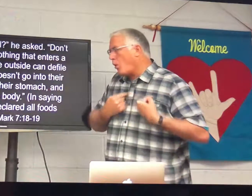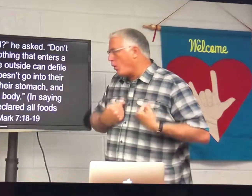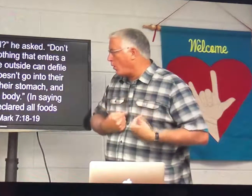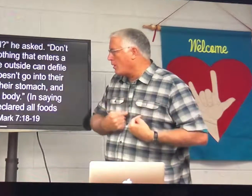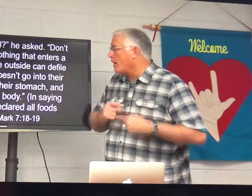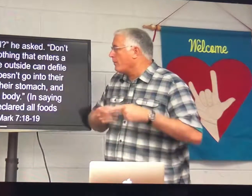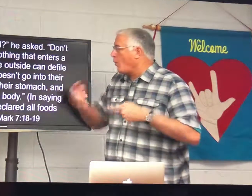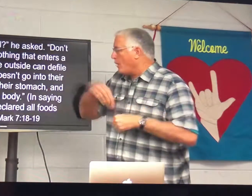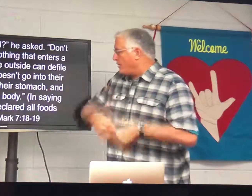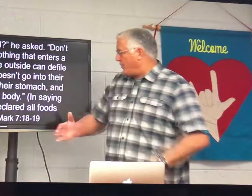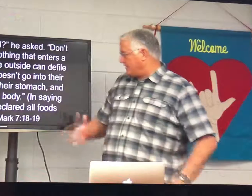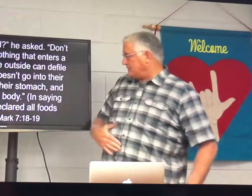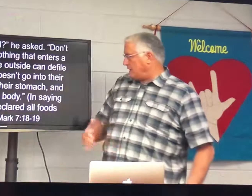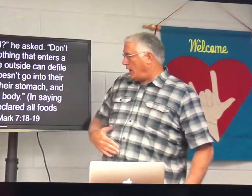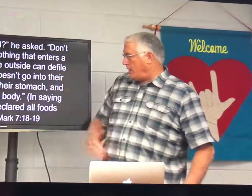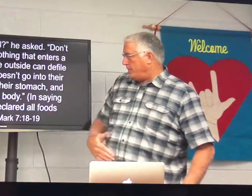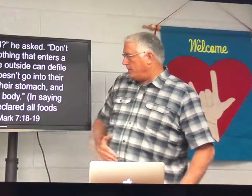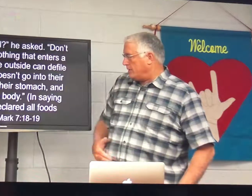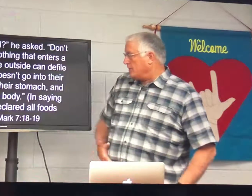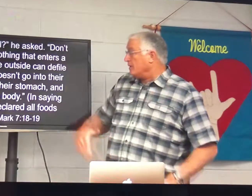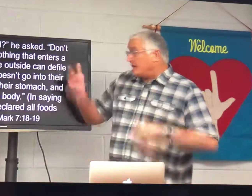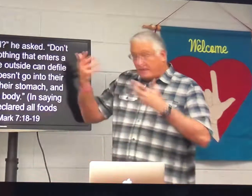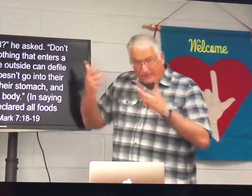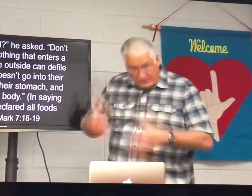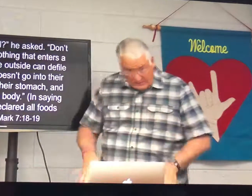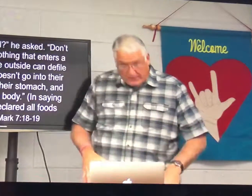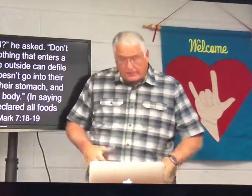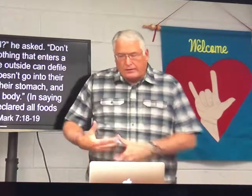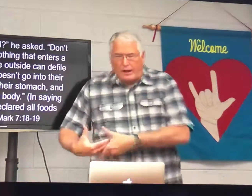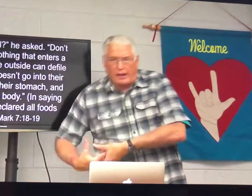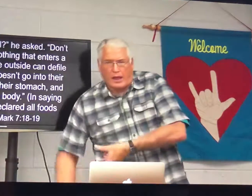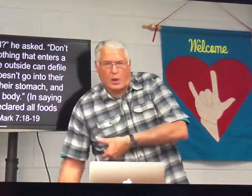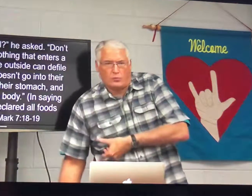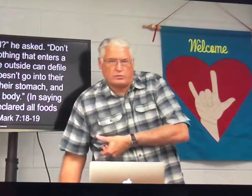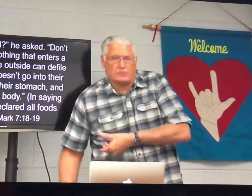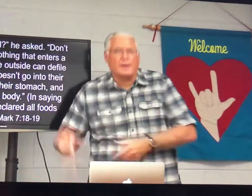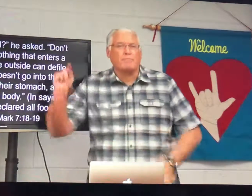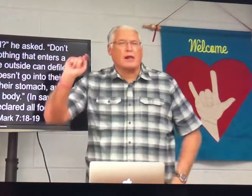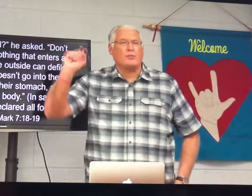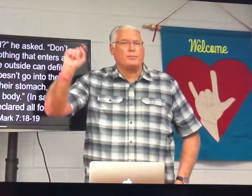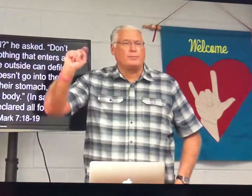Coors Light has a lighter, crisper taste. So you're ready for what's next.